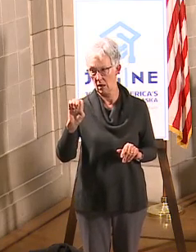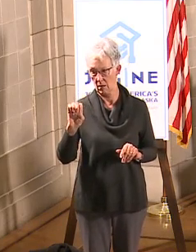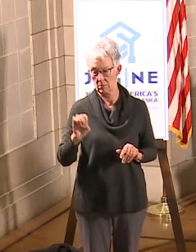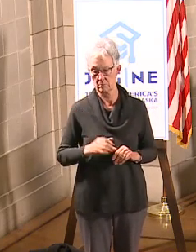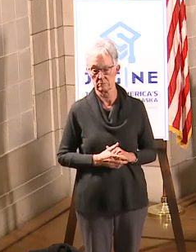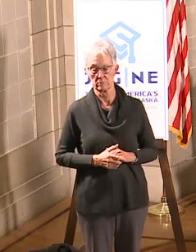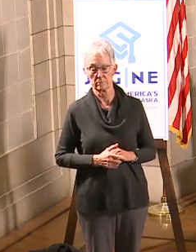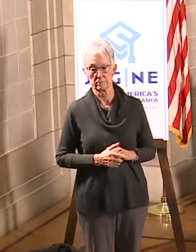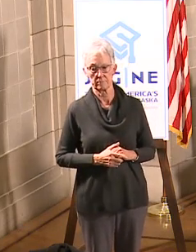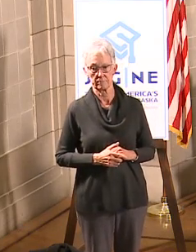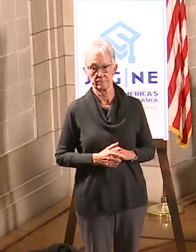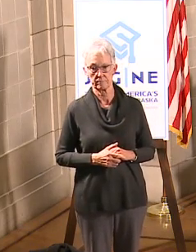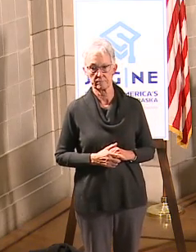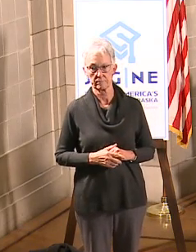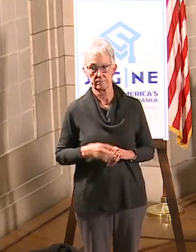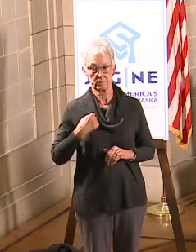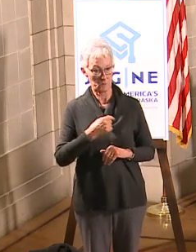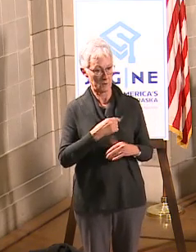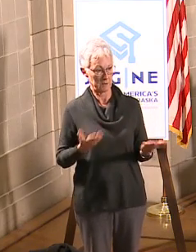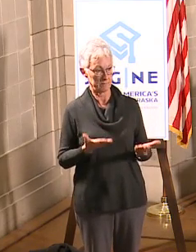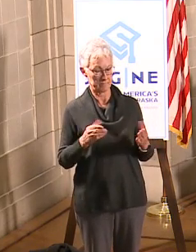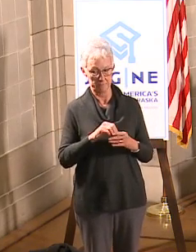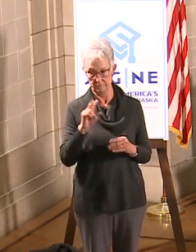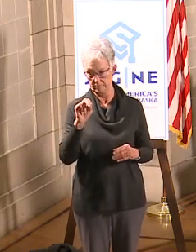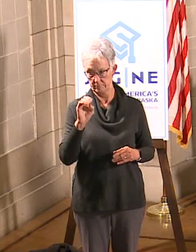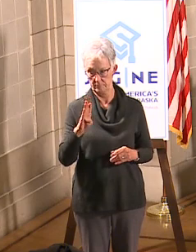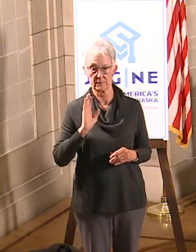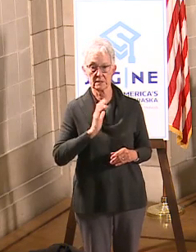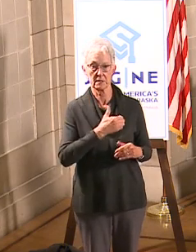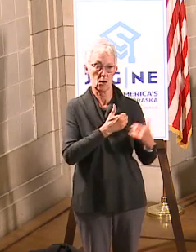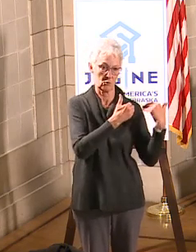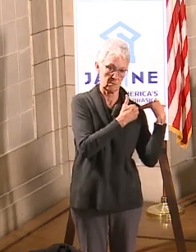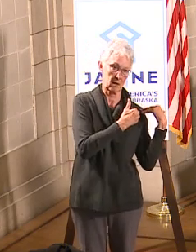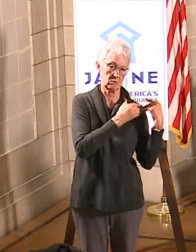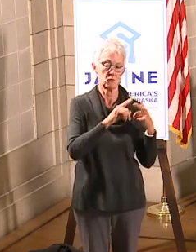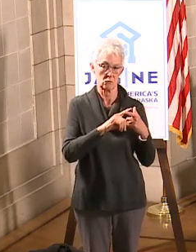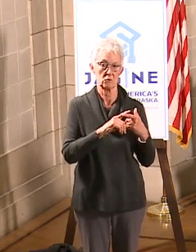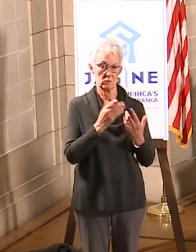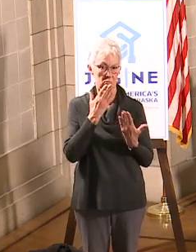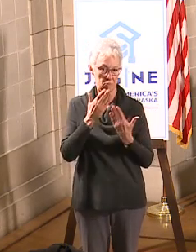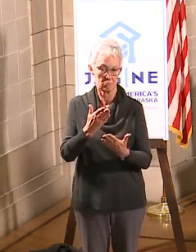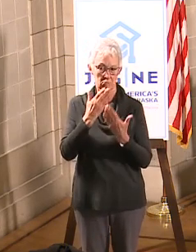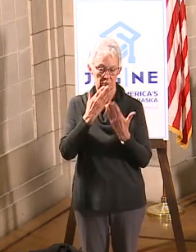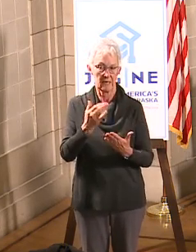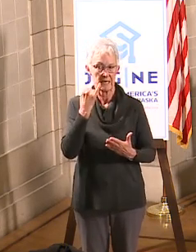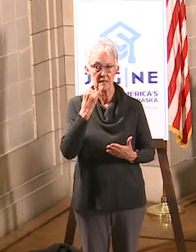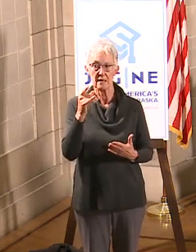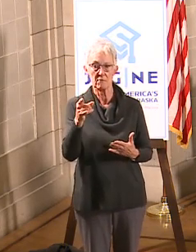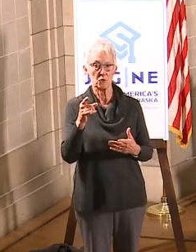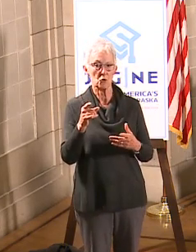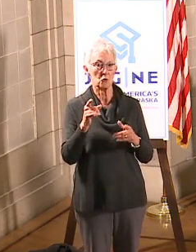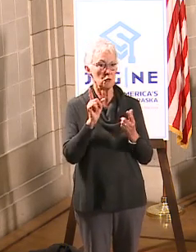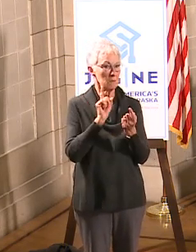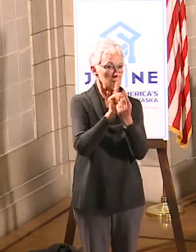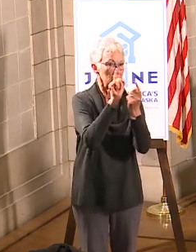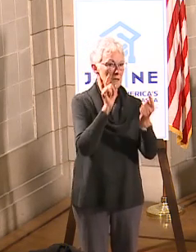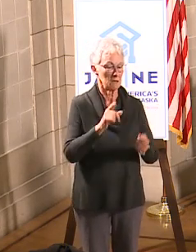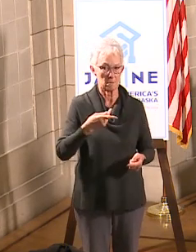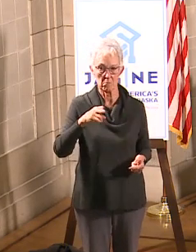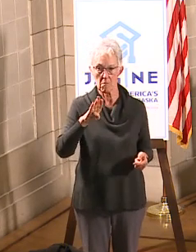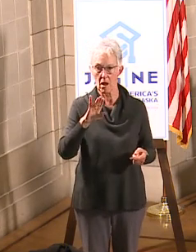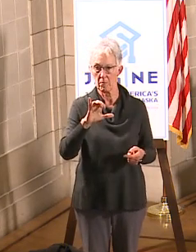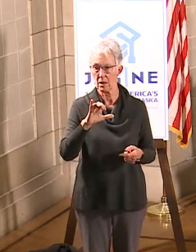As Nebraskans, today is our opportunity to show our appreciation and say thank you if you get a call or if you run into a public